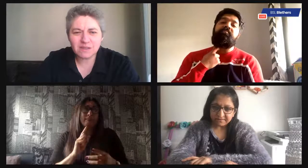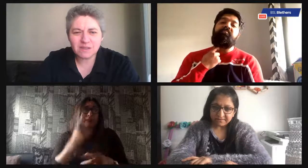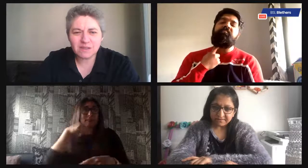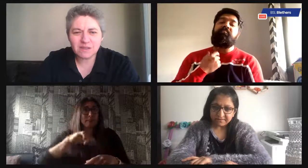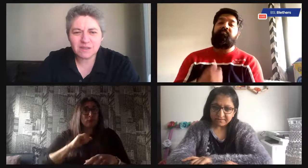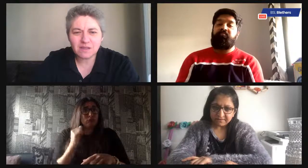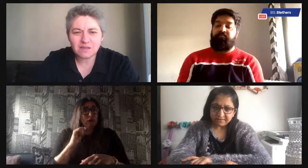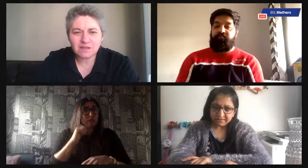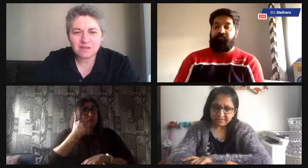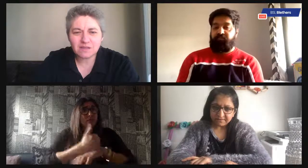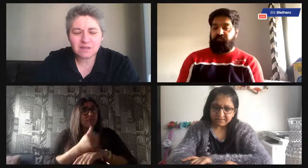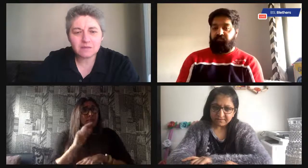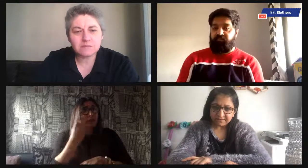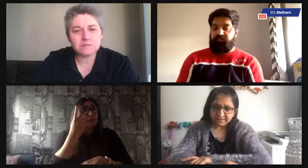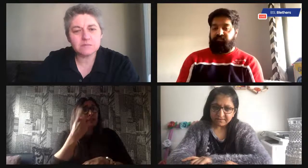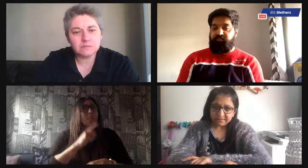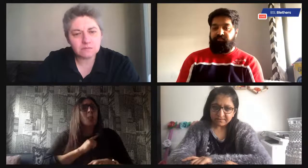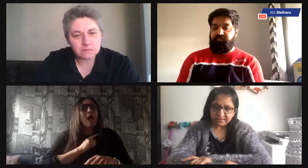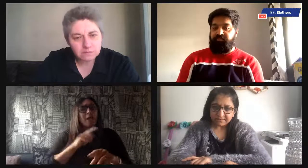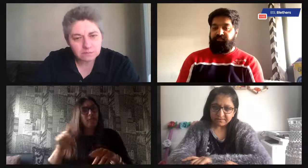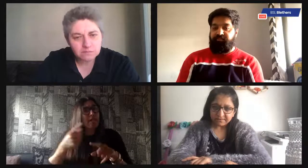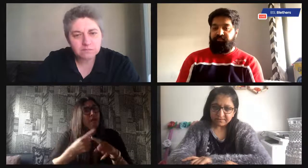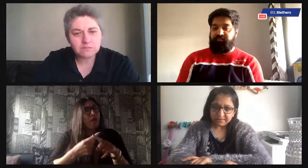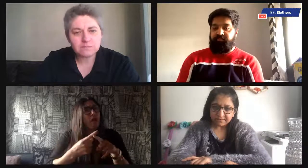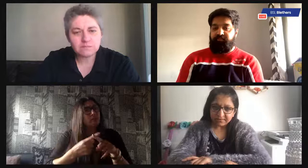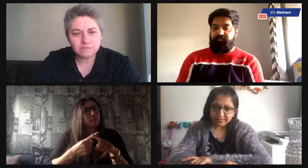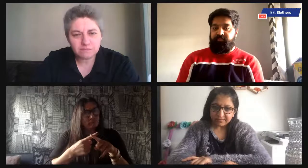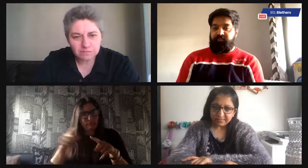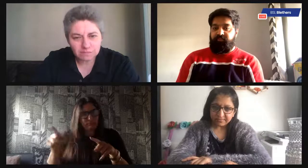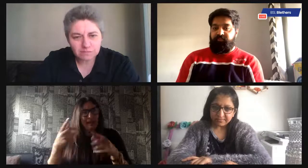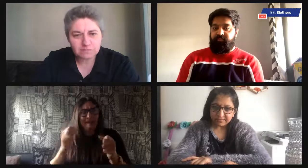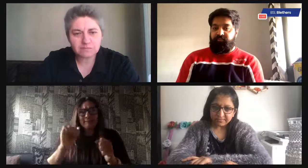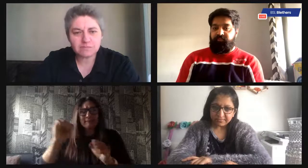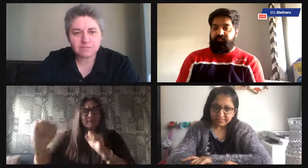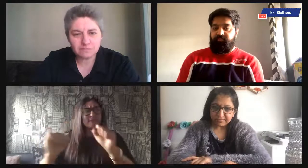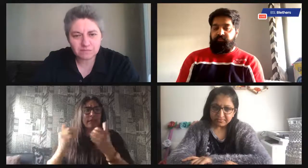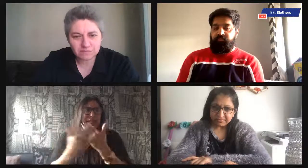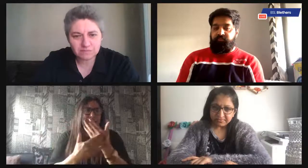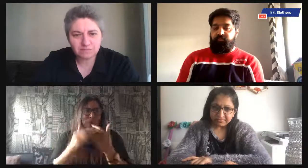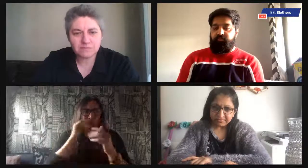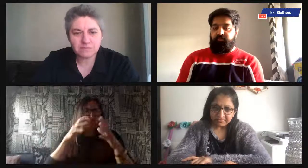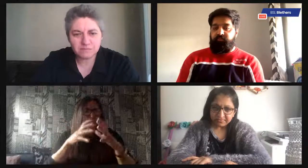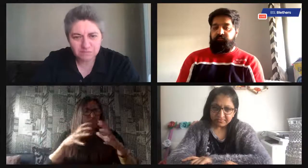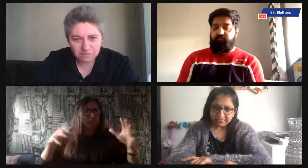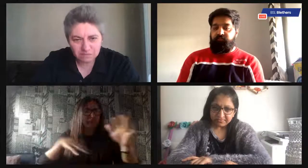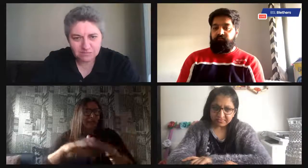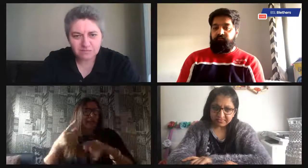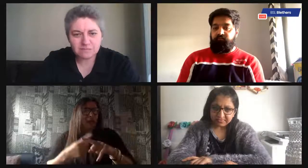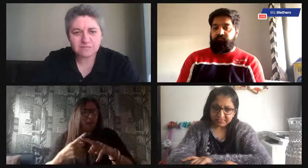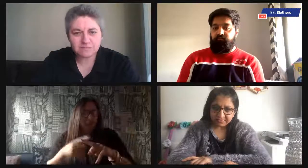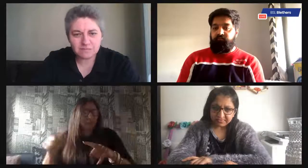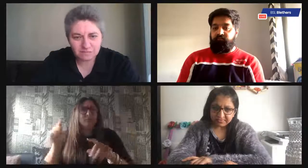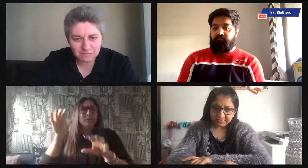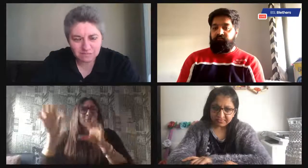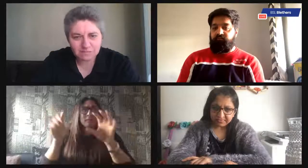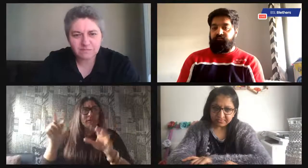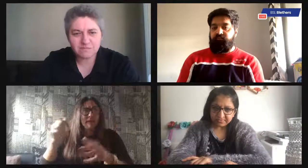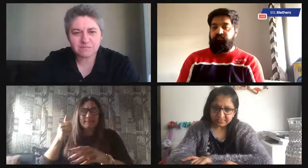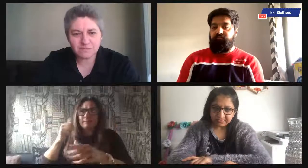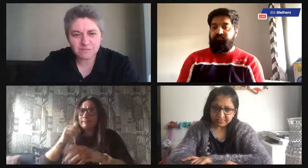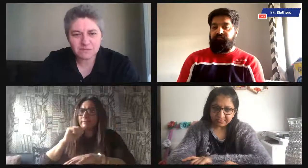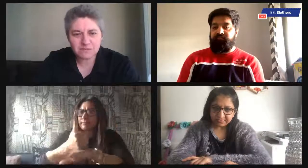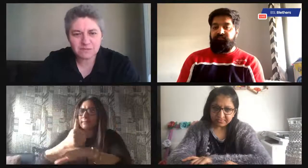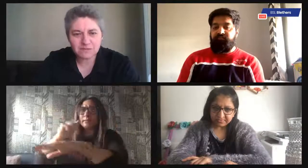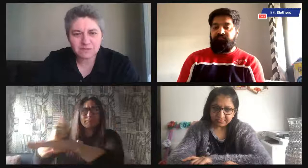so beautiful. It was first time Scotland had ever done anything like that. England had had their own ones because there was a